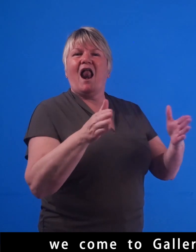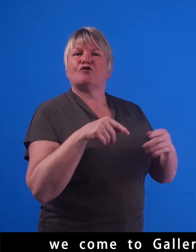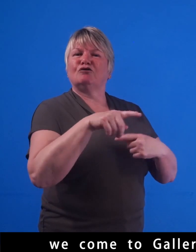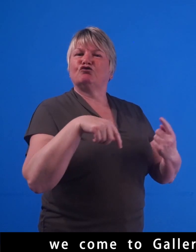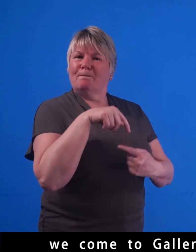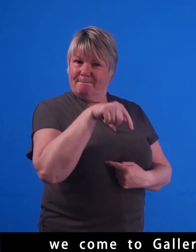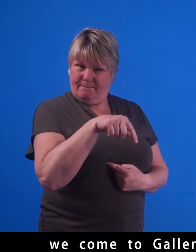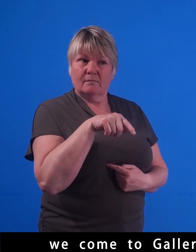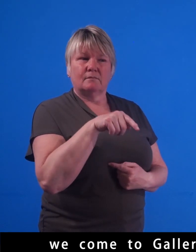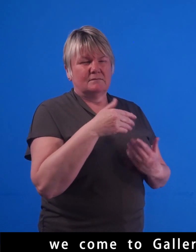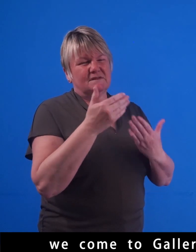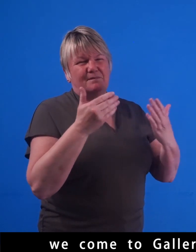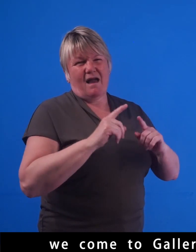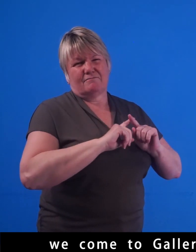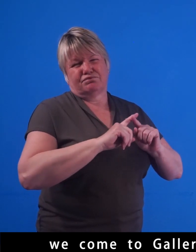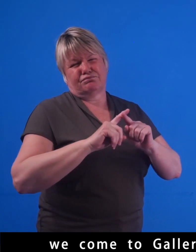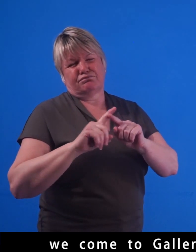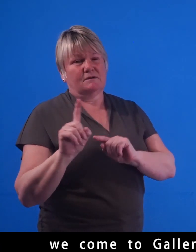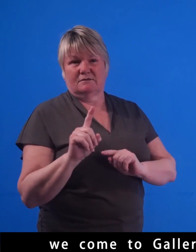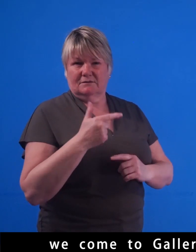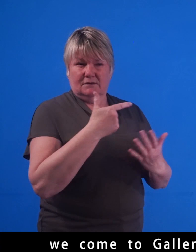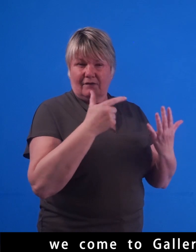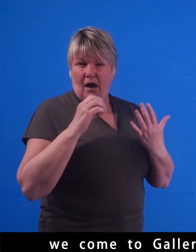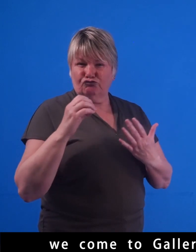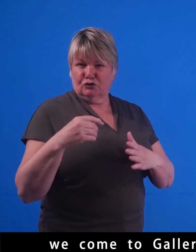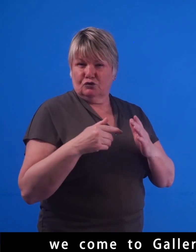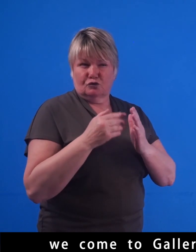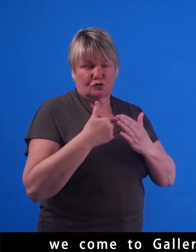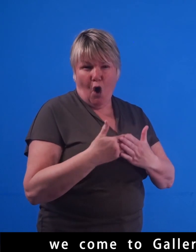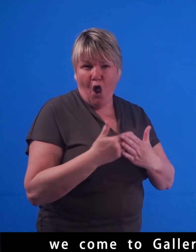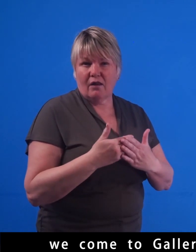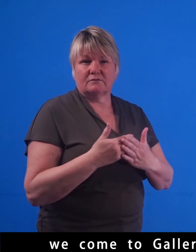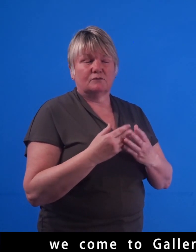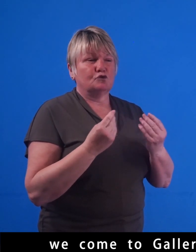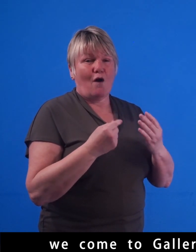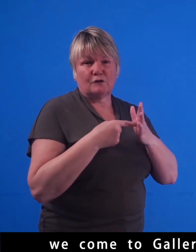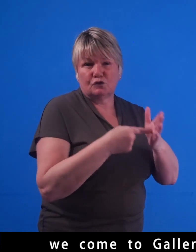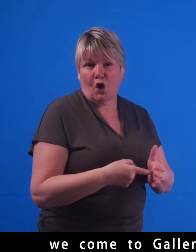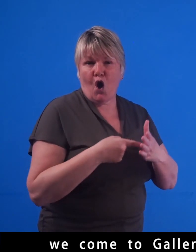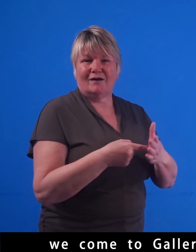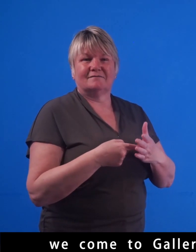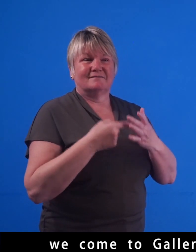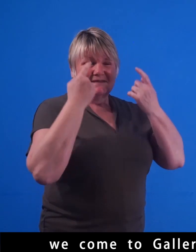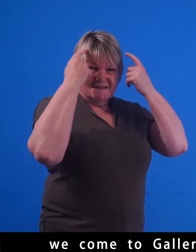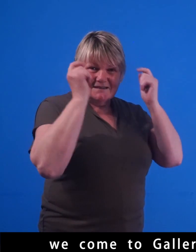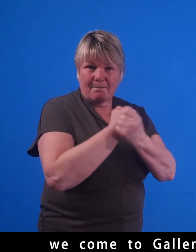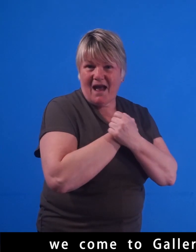which displays over 700 dolls, soft toys, teddy bears, and automata.